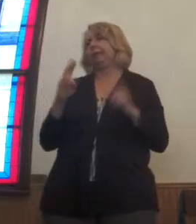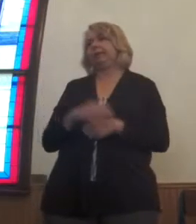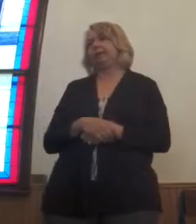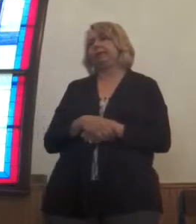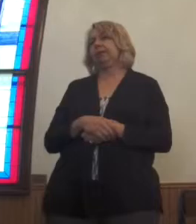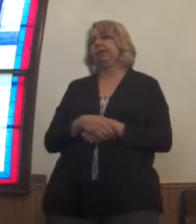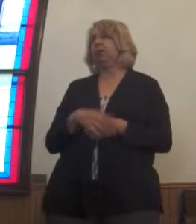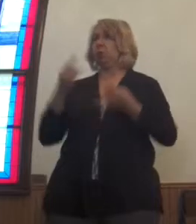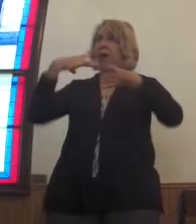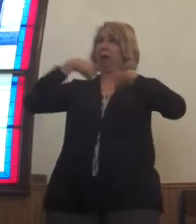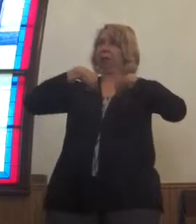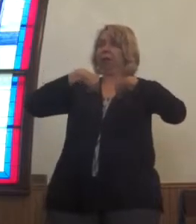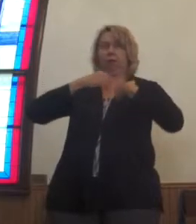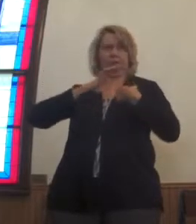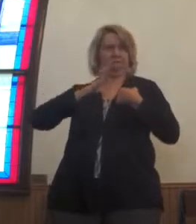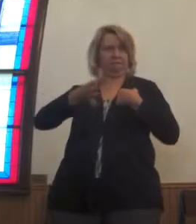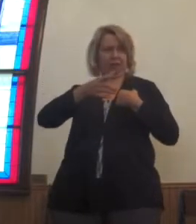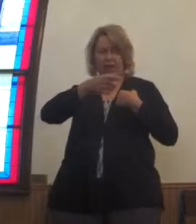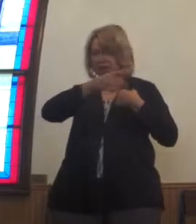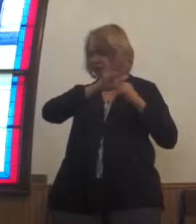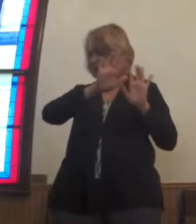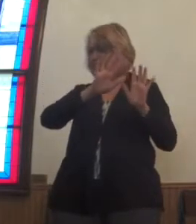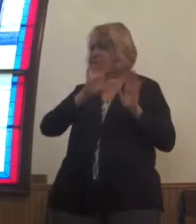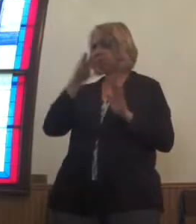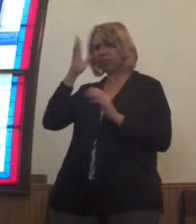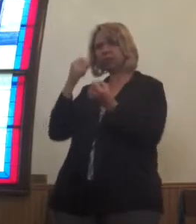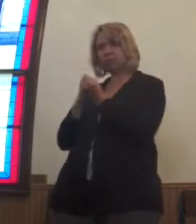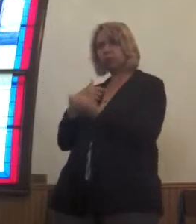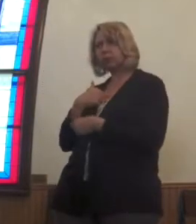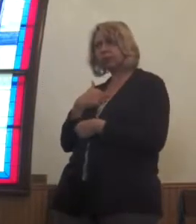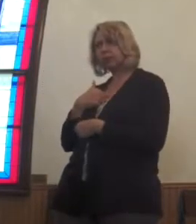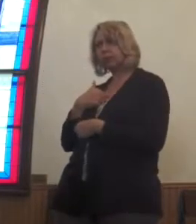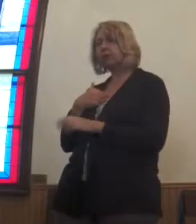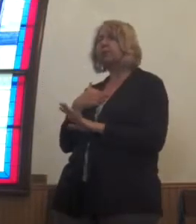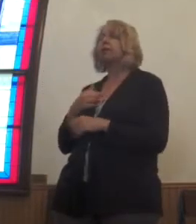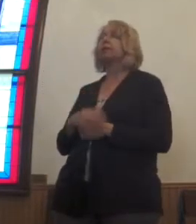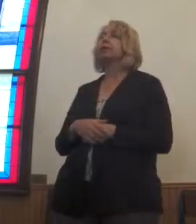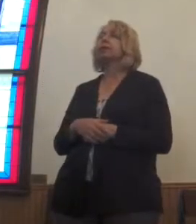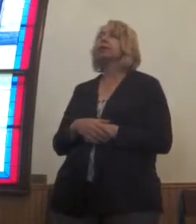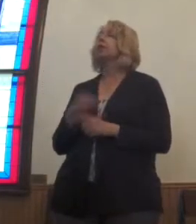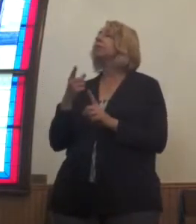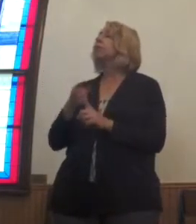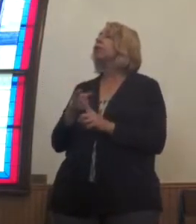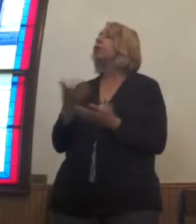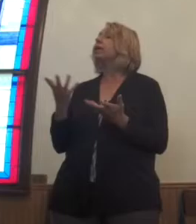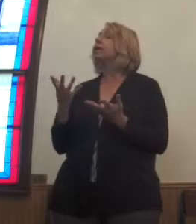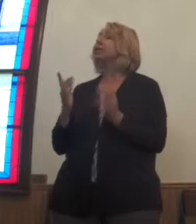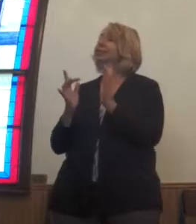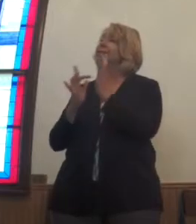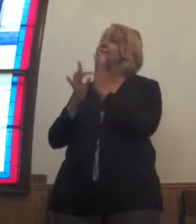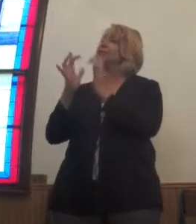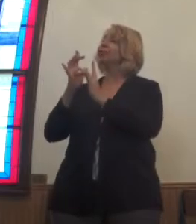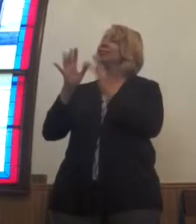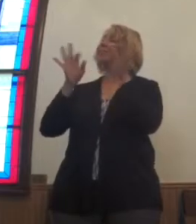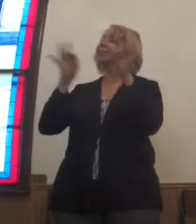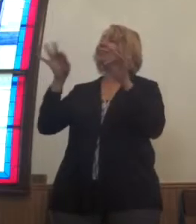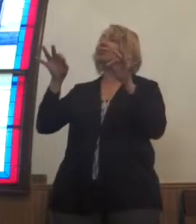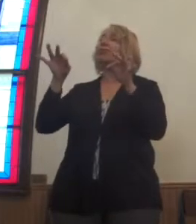Mm-hmm. Don't need to go anywhere. So what we've been hearing here this morning, folks, is that Jesus describes our neighborhood of